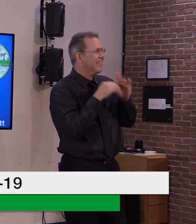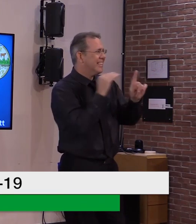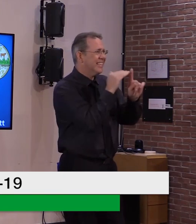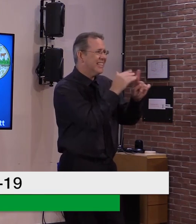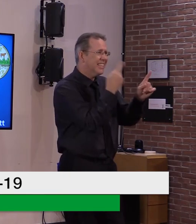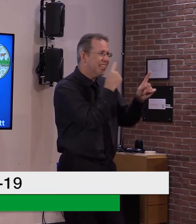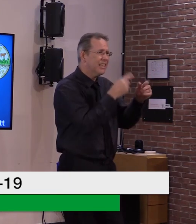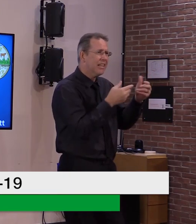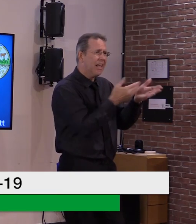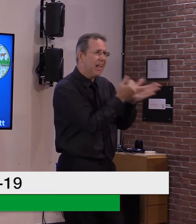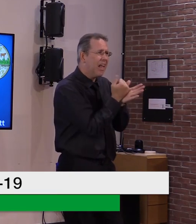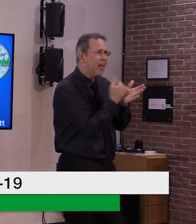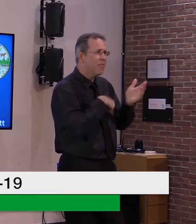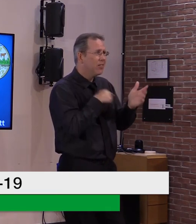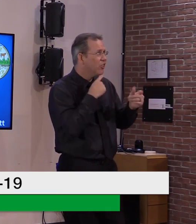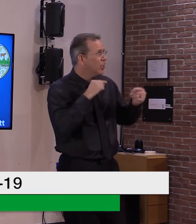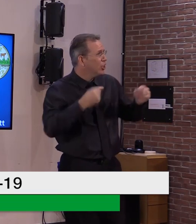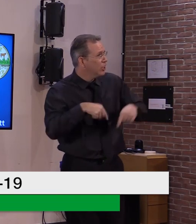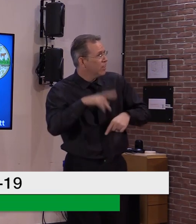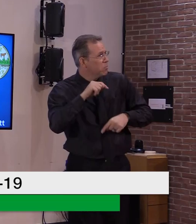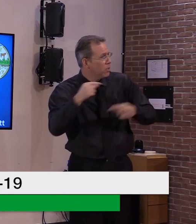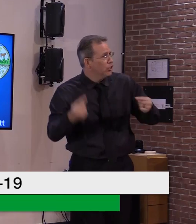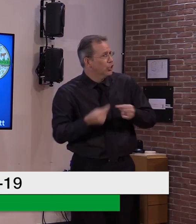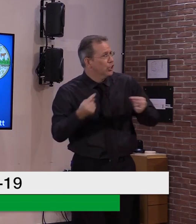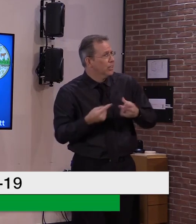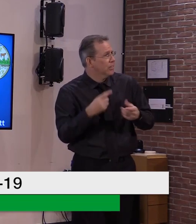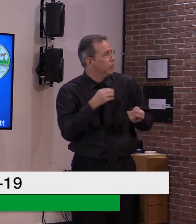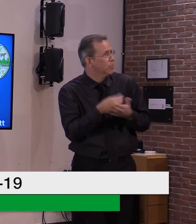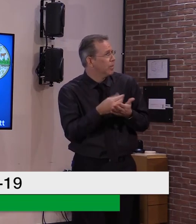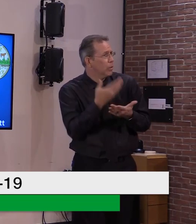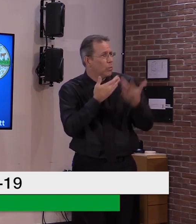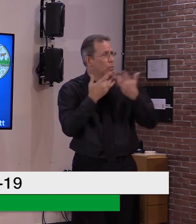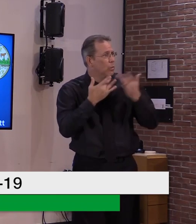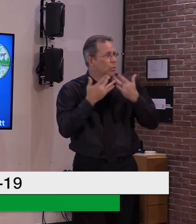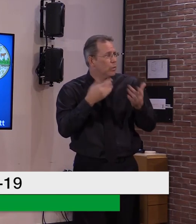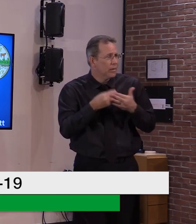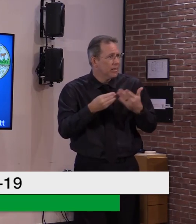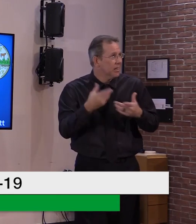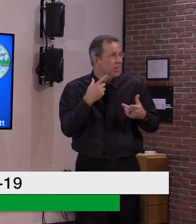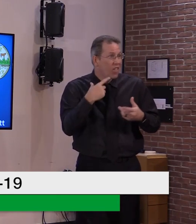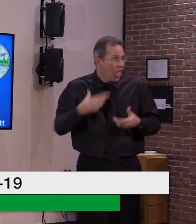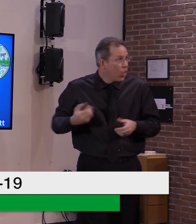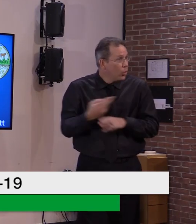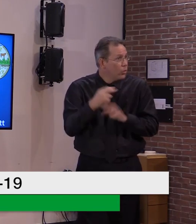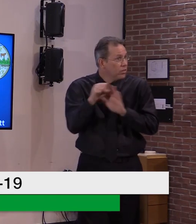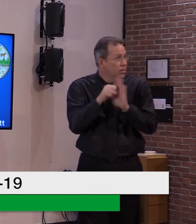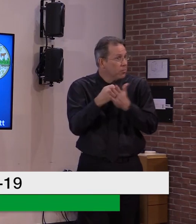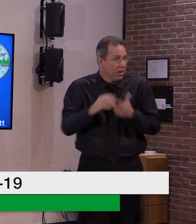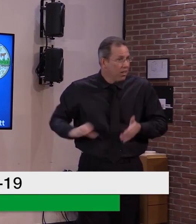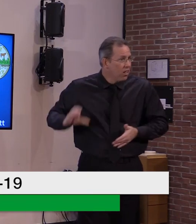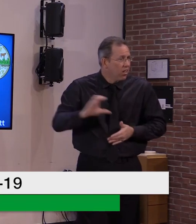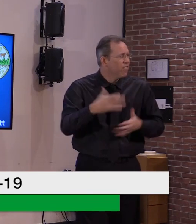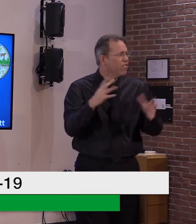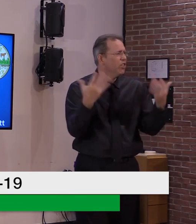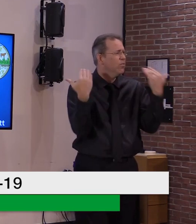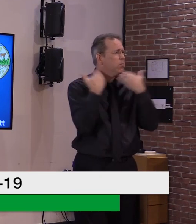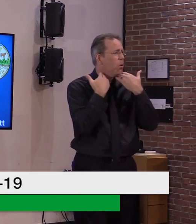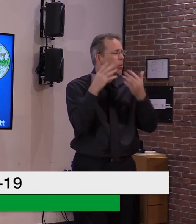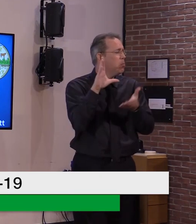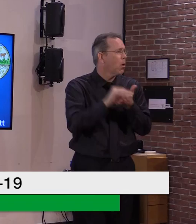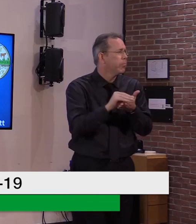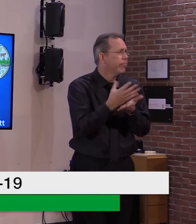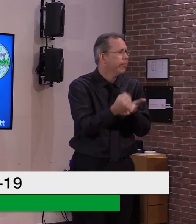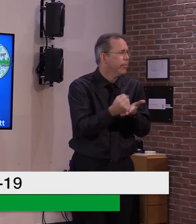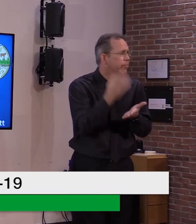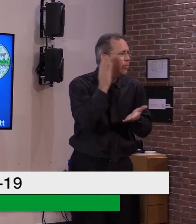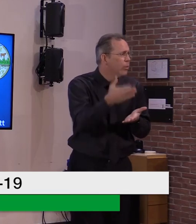unemployment assistance so to answer the second part of the question we don't have the resources